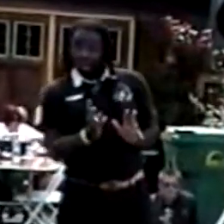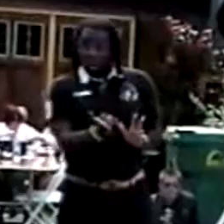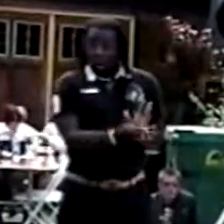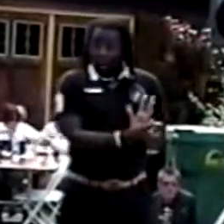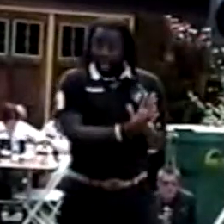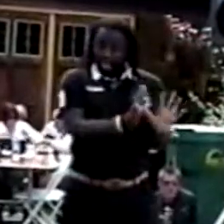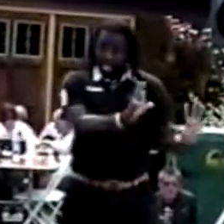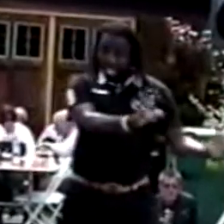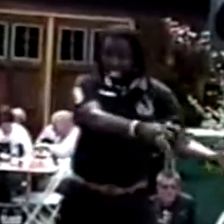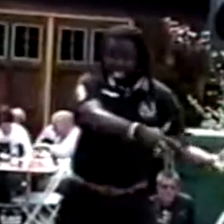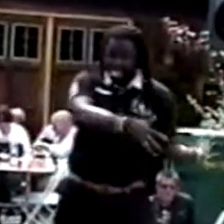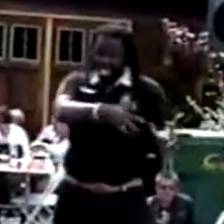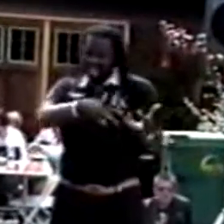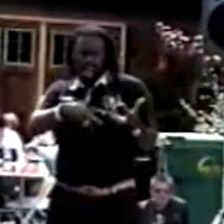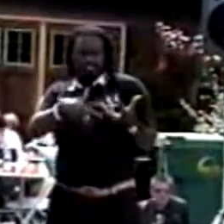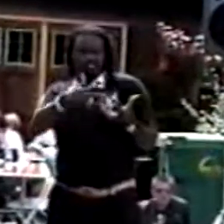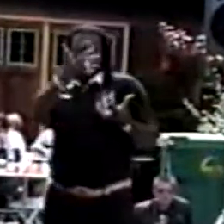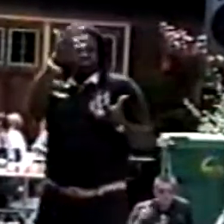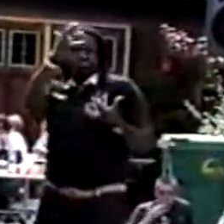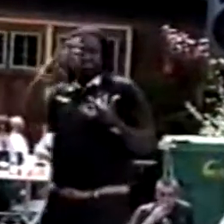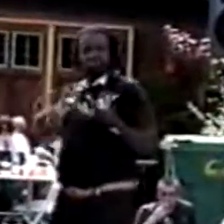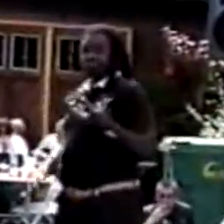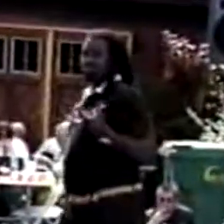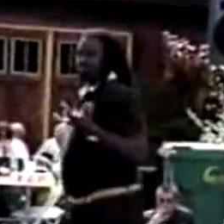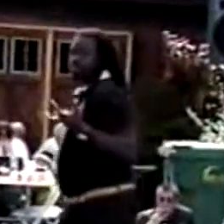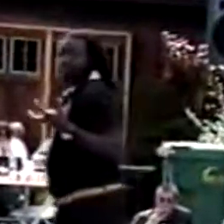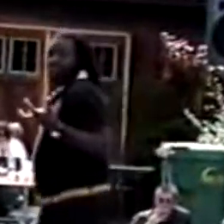oil, you can kill each other all you want.